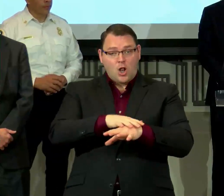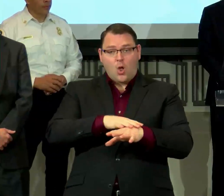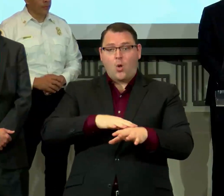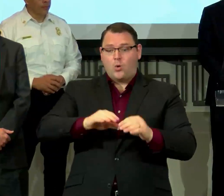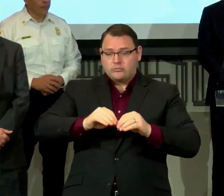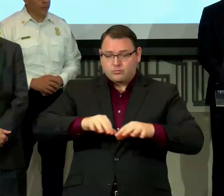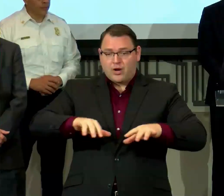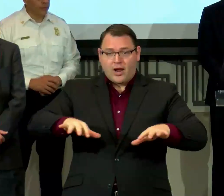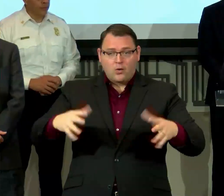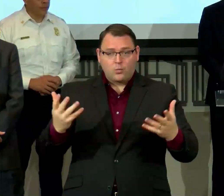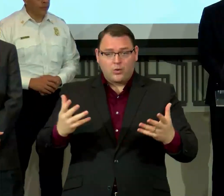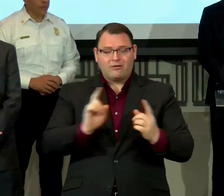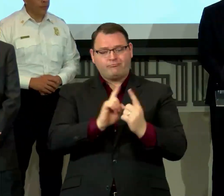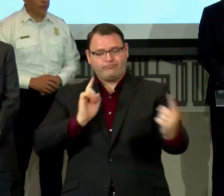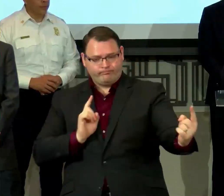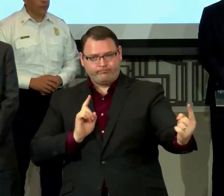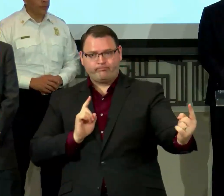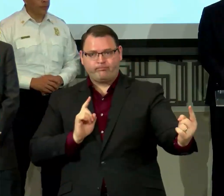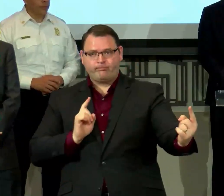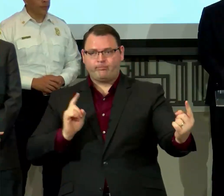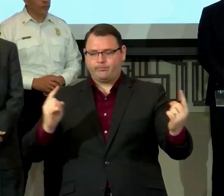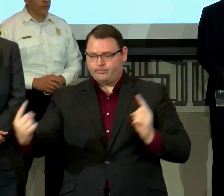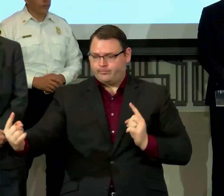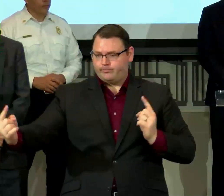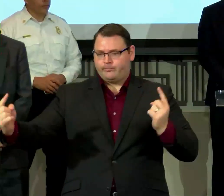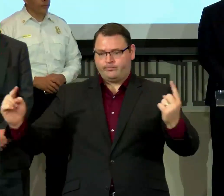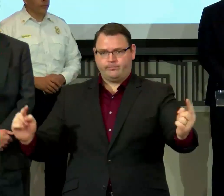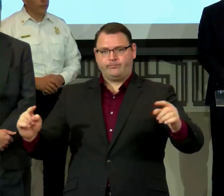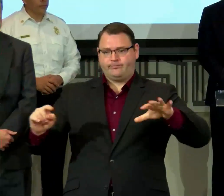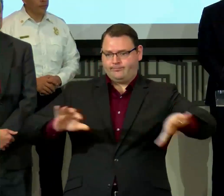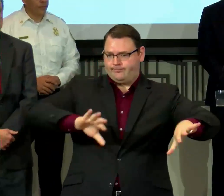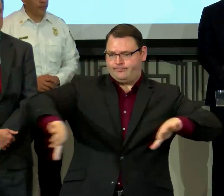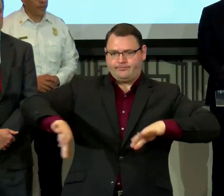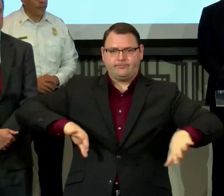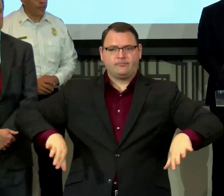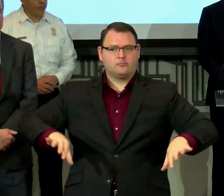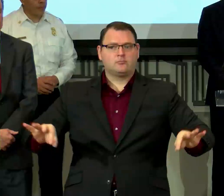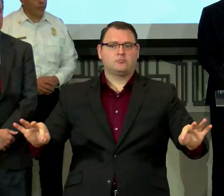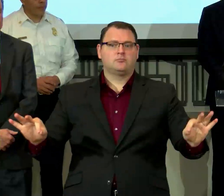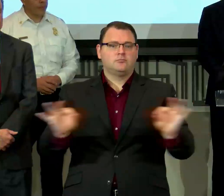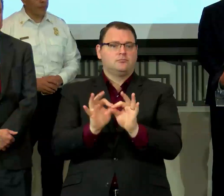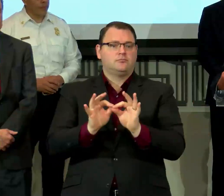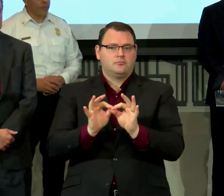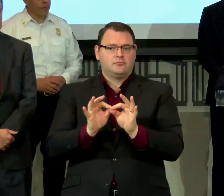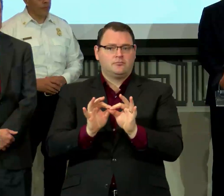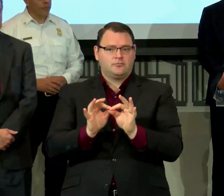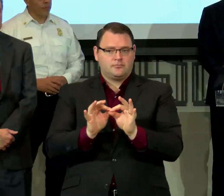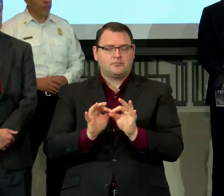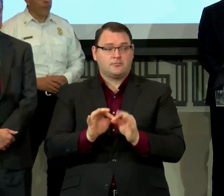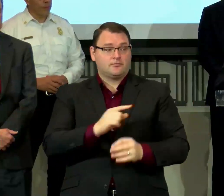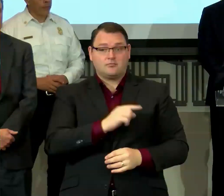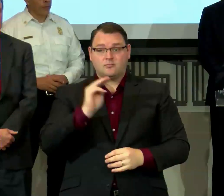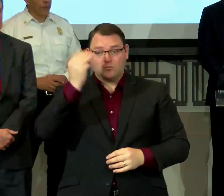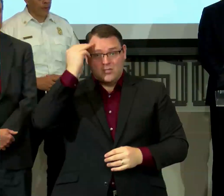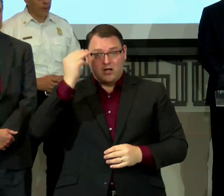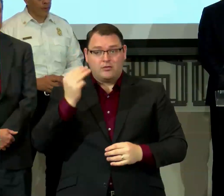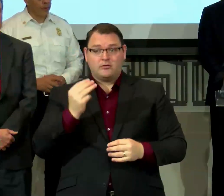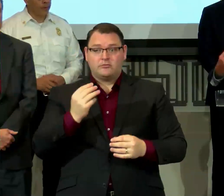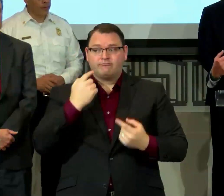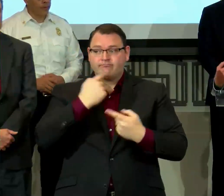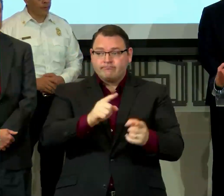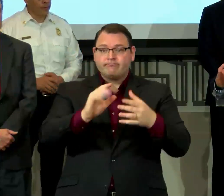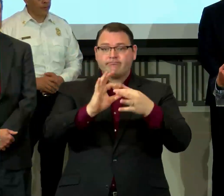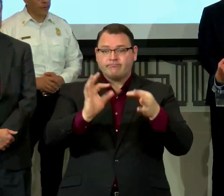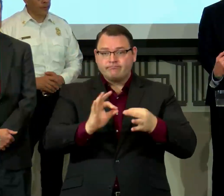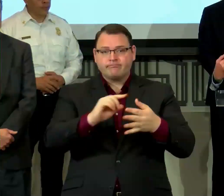is for all the things that the mayor and the judge have had to do, these are really important steps that we need to take. The government can only do so much. We're really in